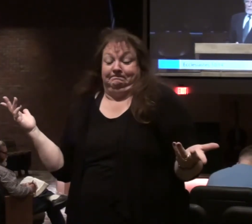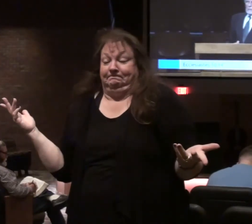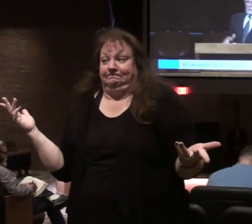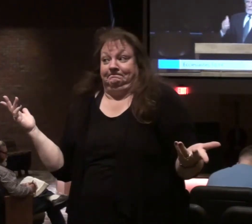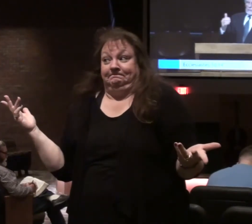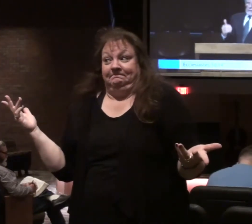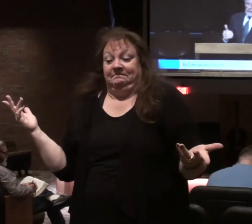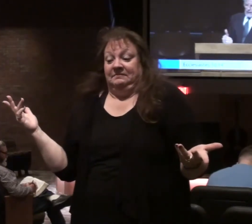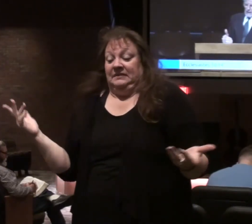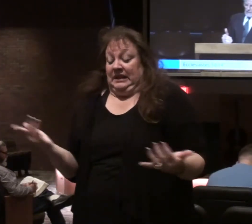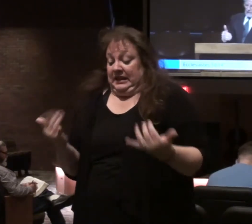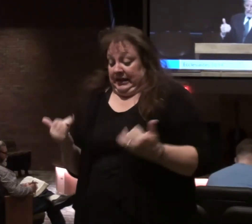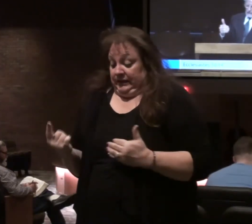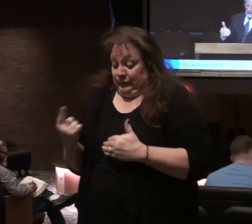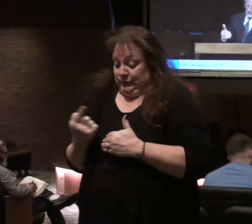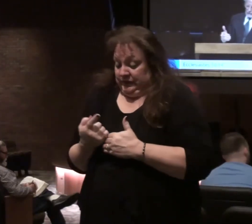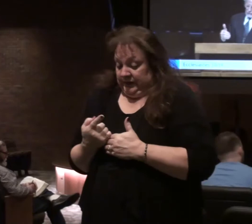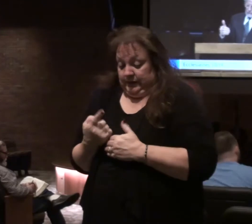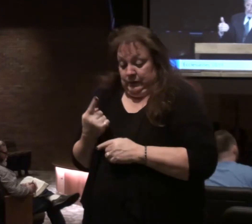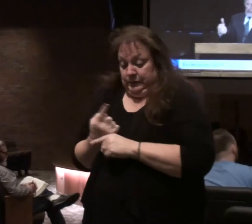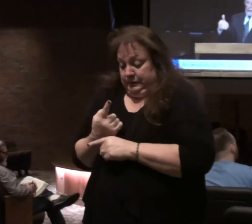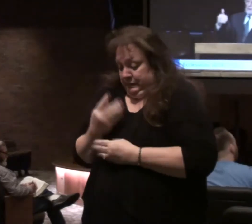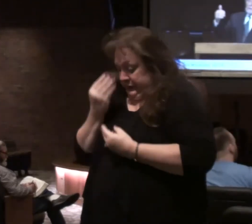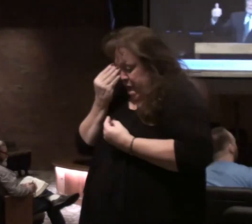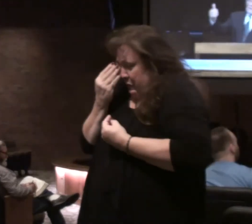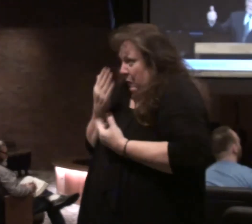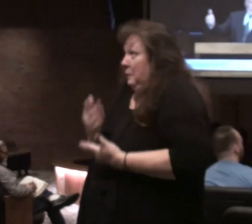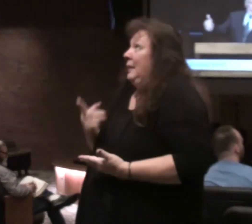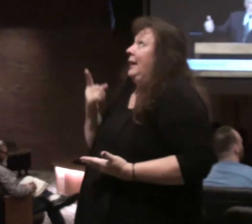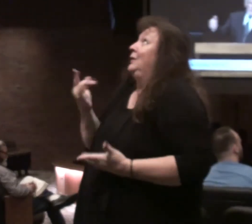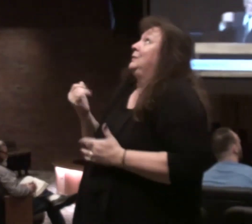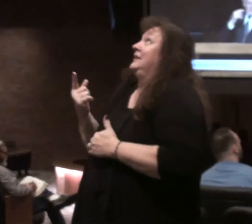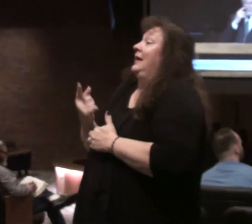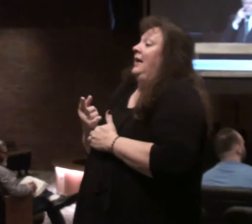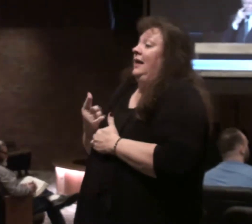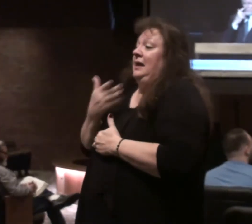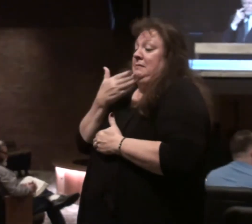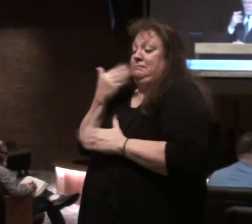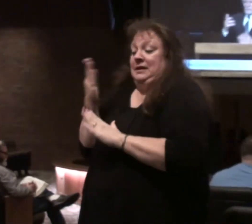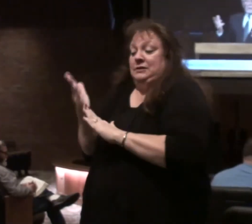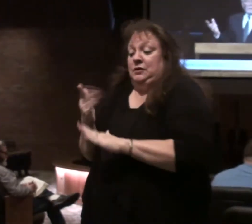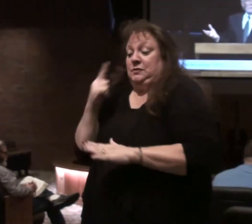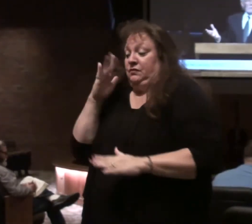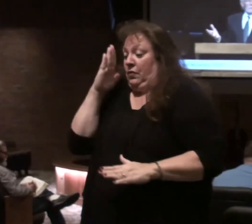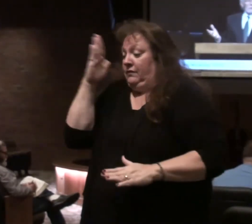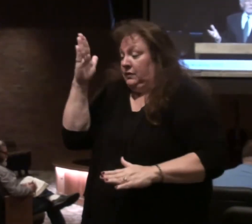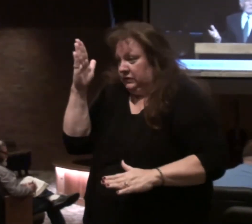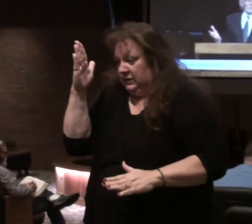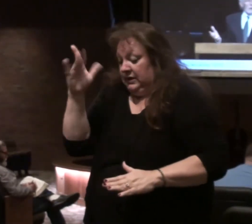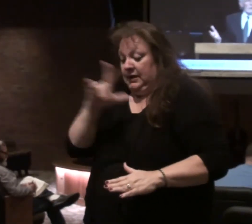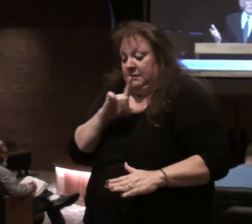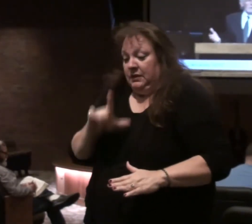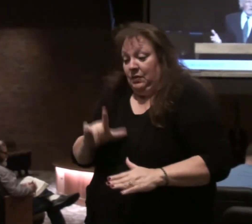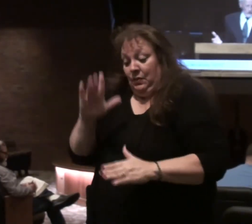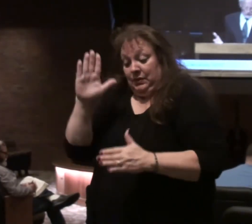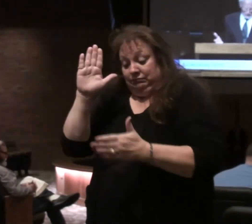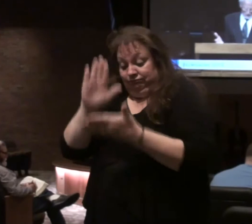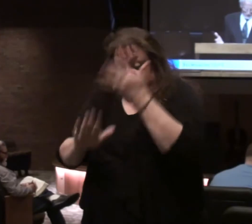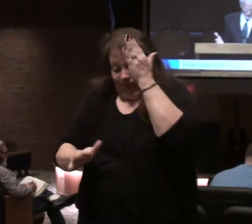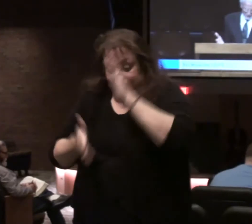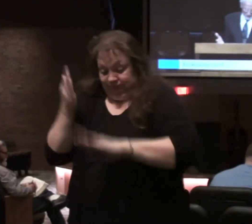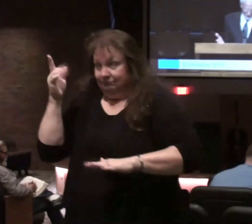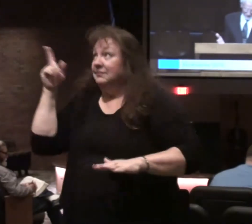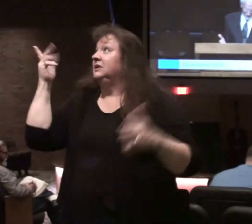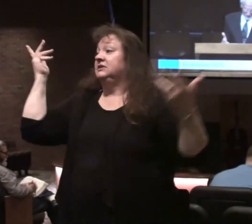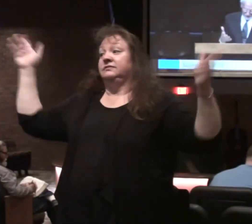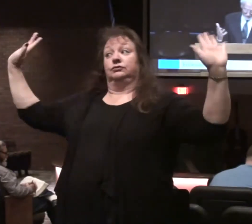All we can do is today be as faithful as we can. And that's the best preparation for tomorrow. But when the Lord is done, He's done.